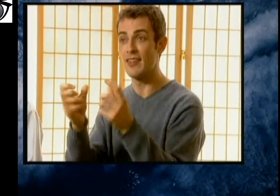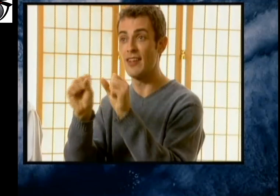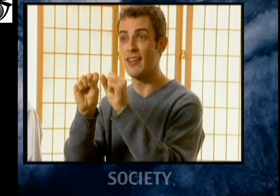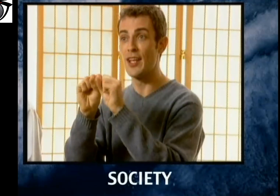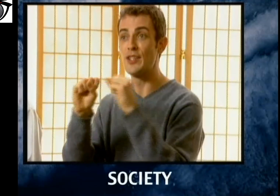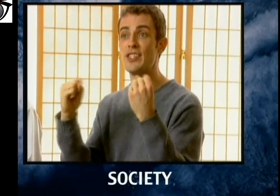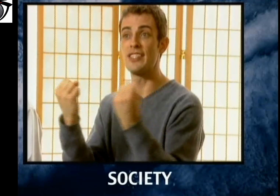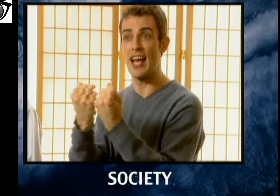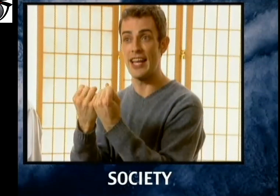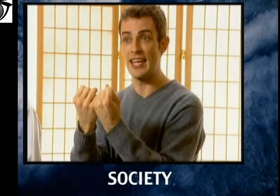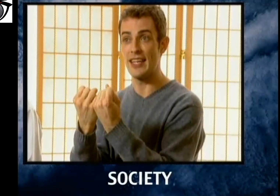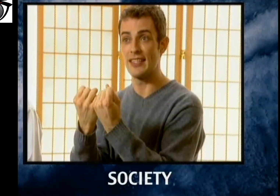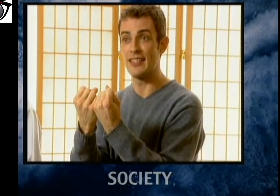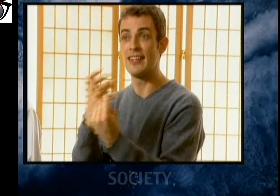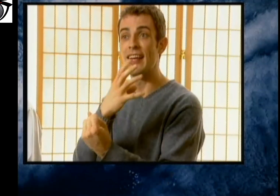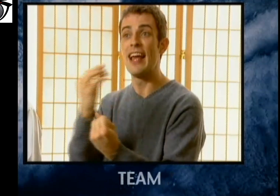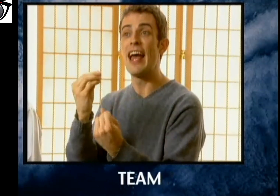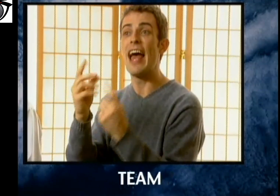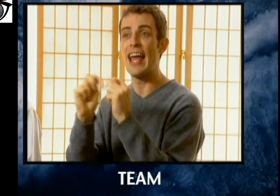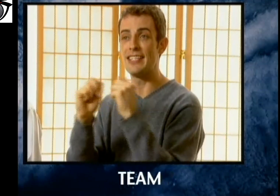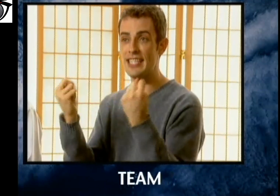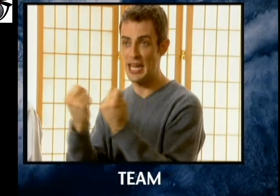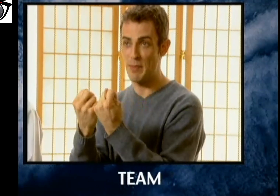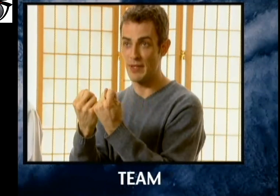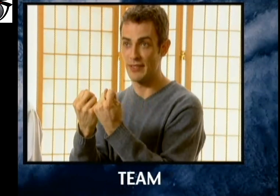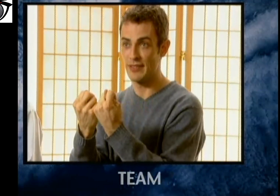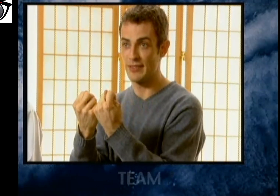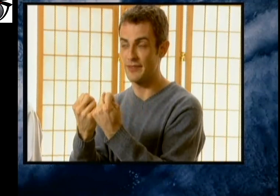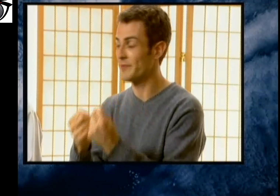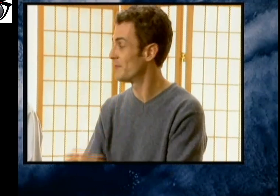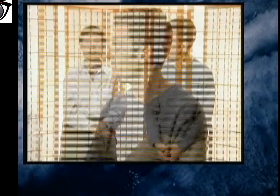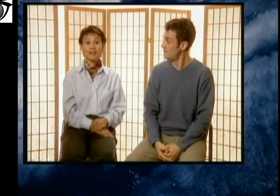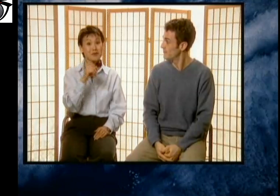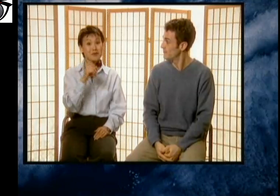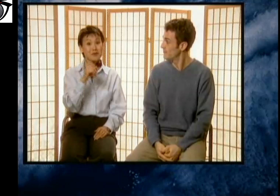organization, society, and team.